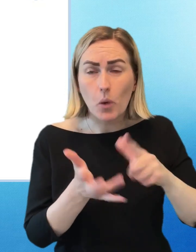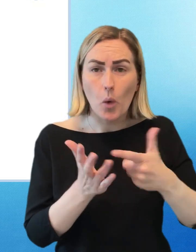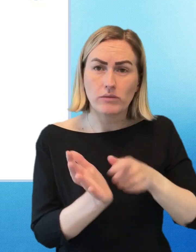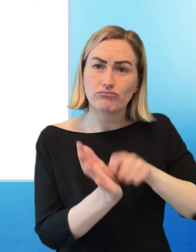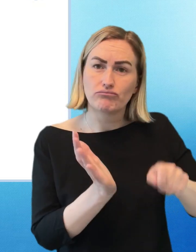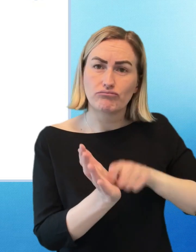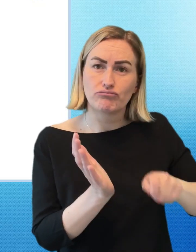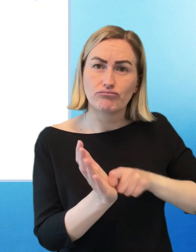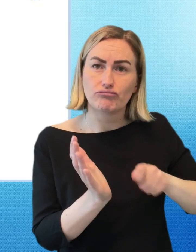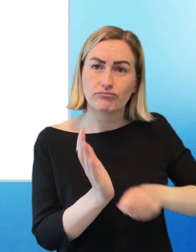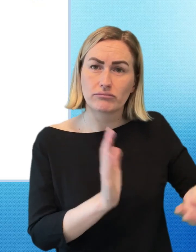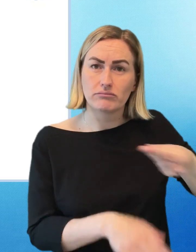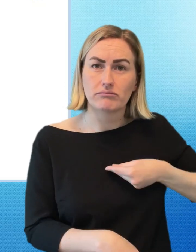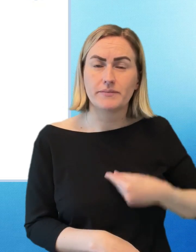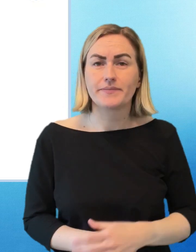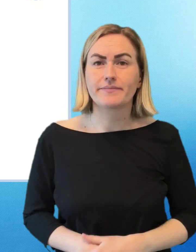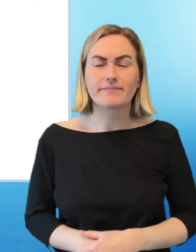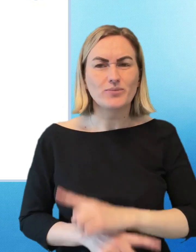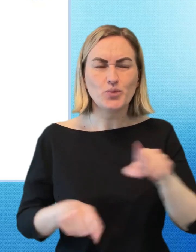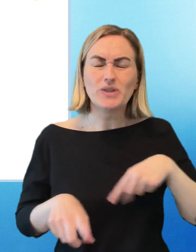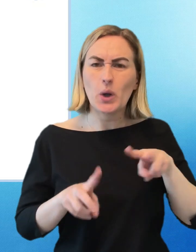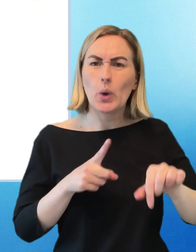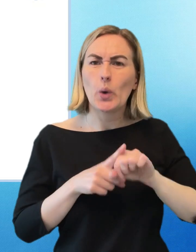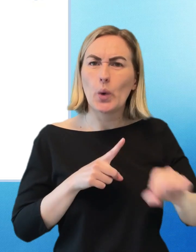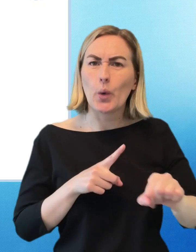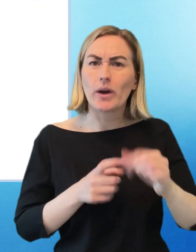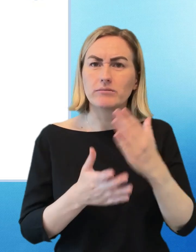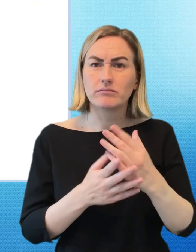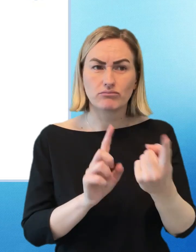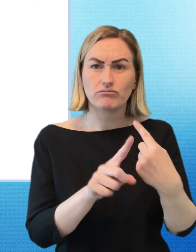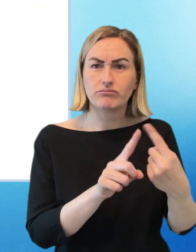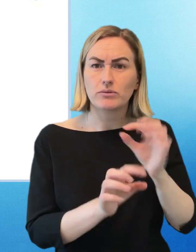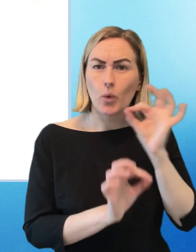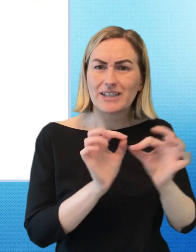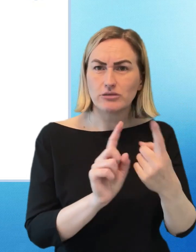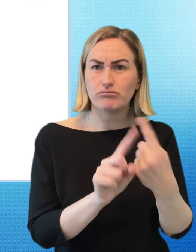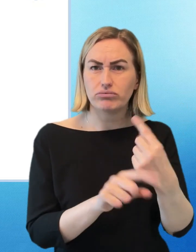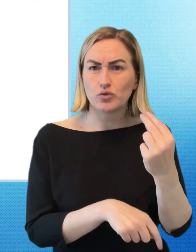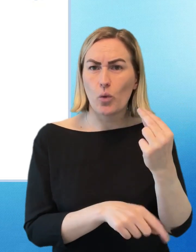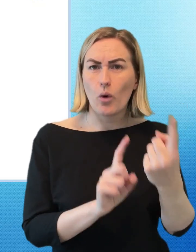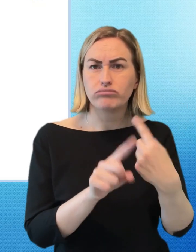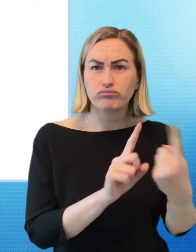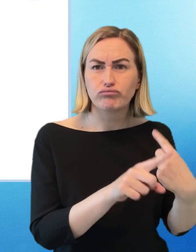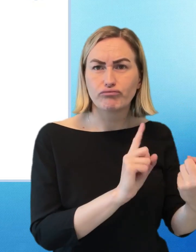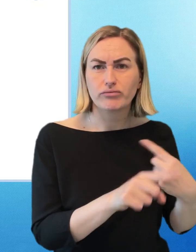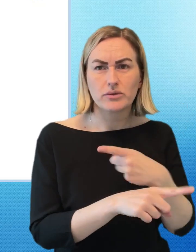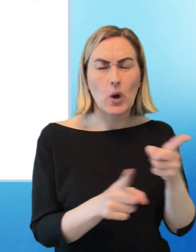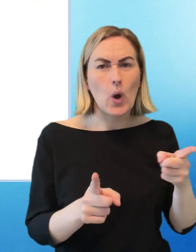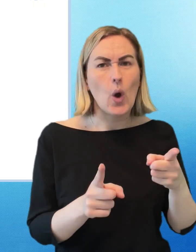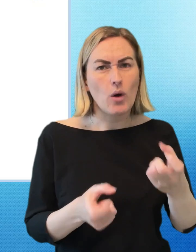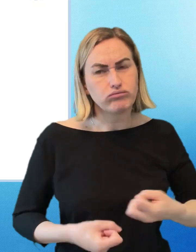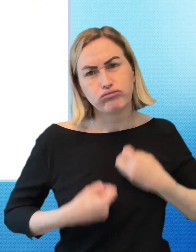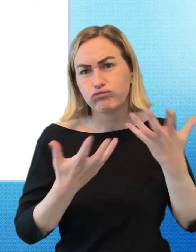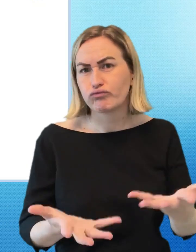their feedback. What we found was that the voice reflections were more authentic. Students really spoke about how